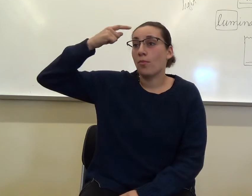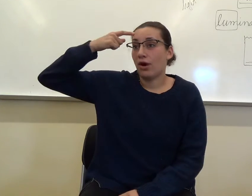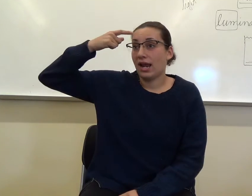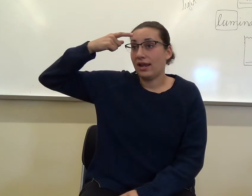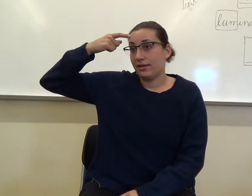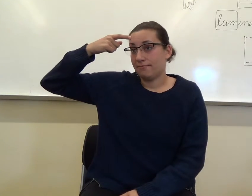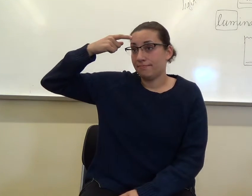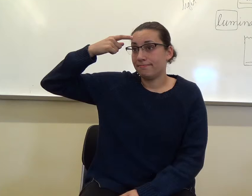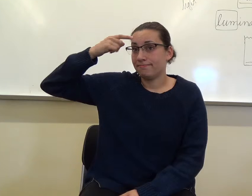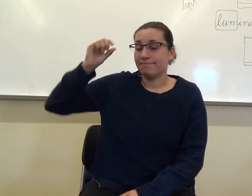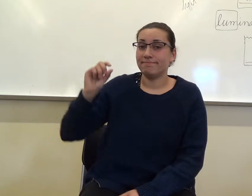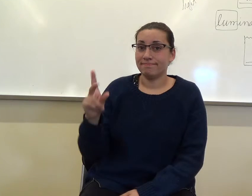this. Then,